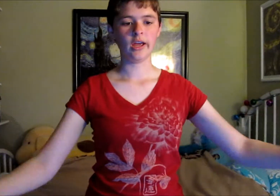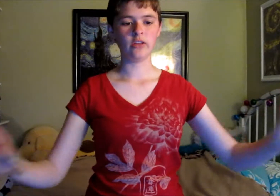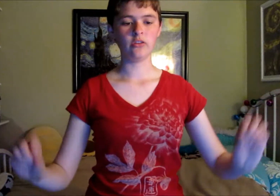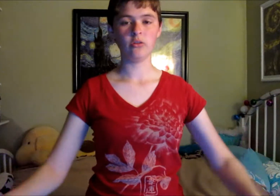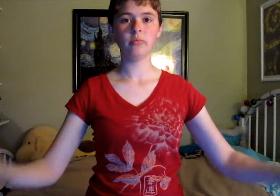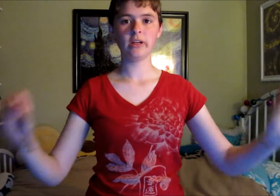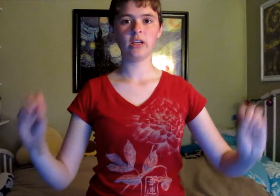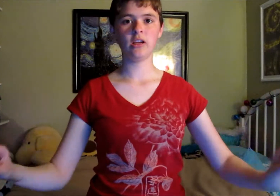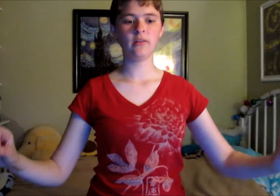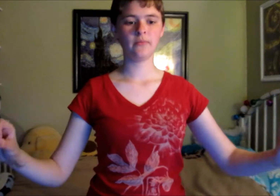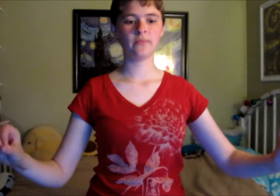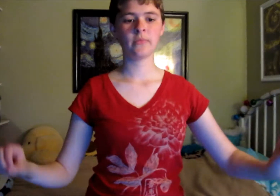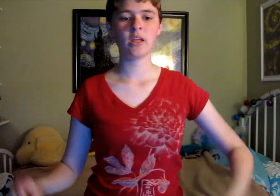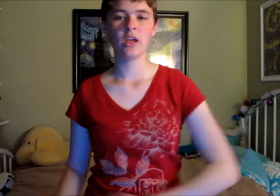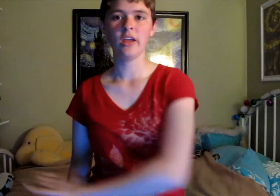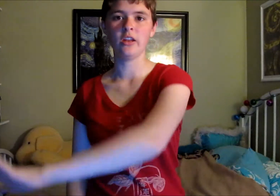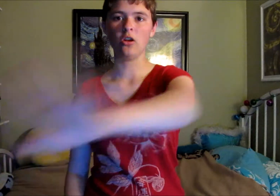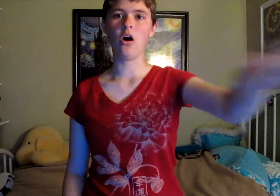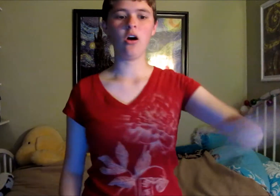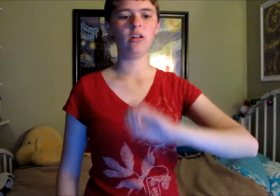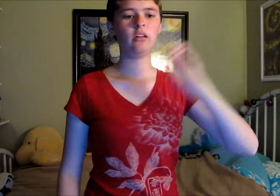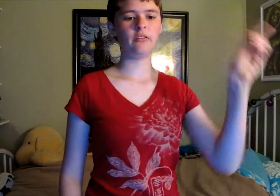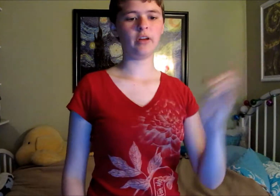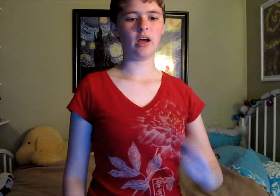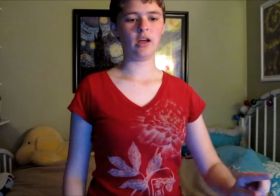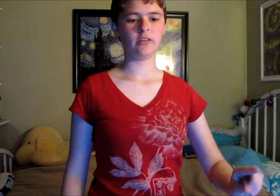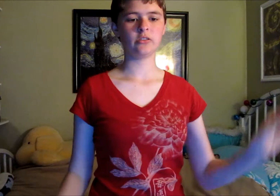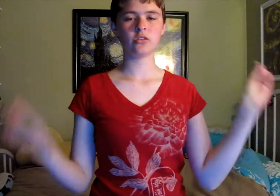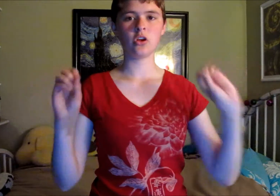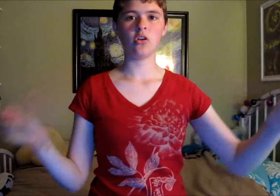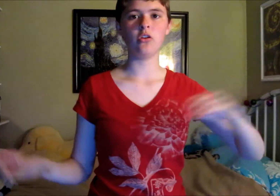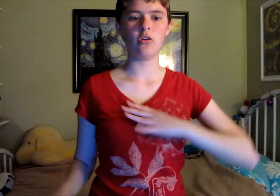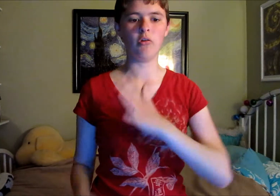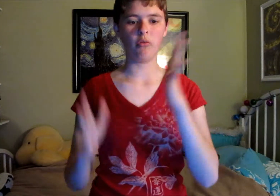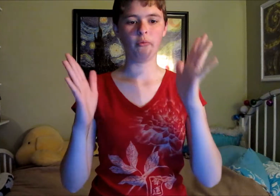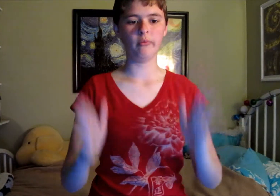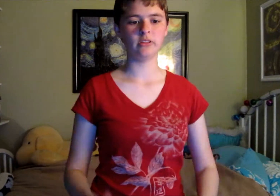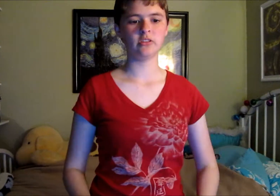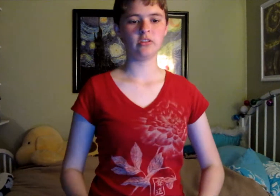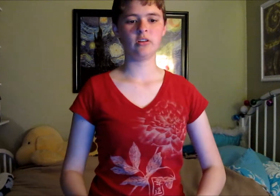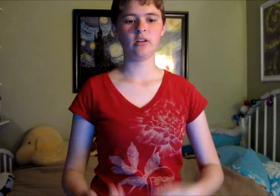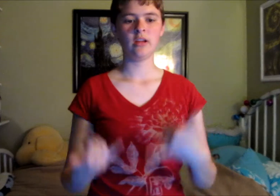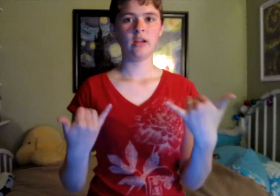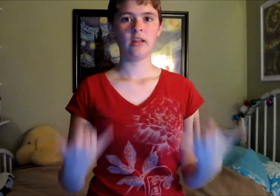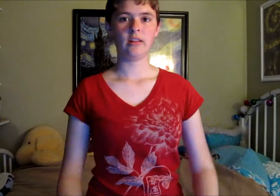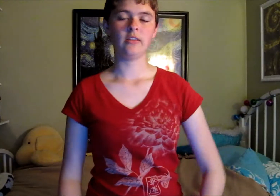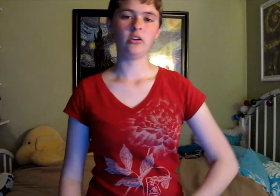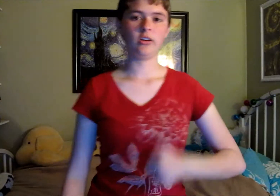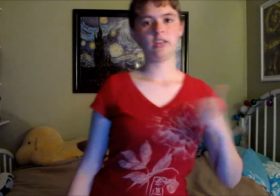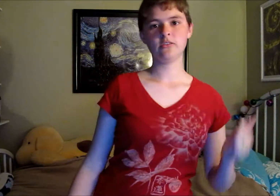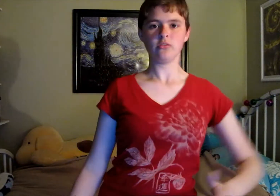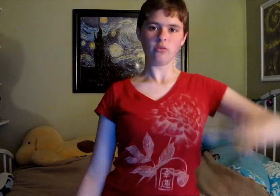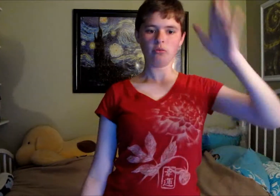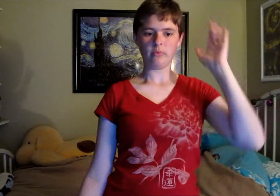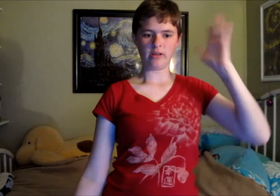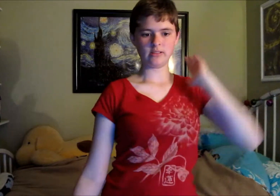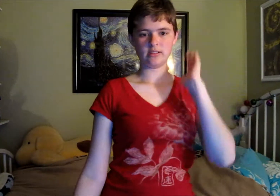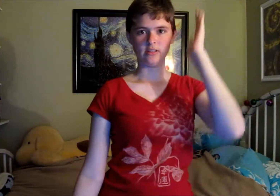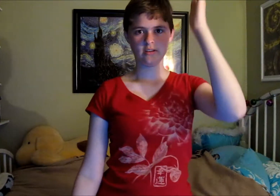And nobody in all of Oz, no wizard that there is or was, is